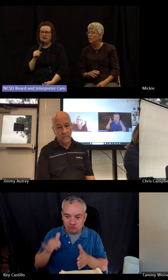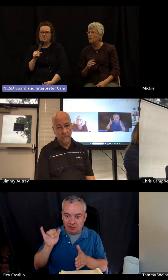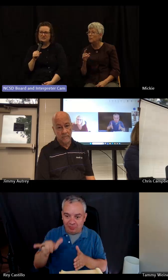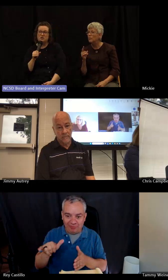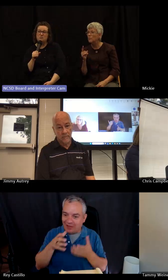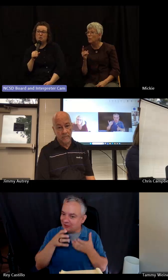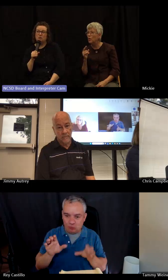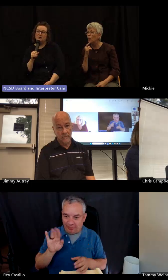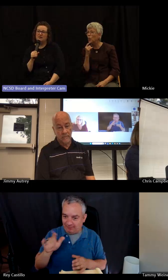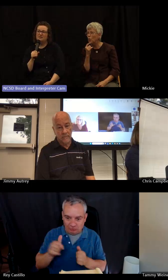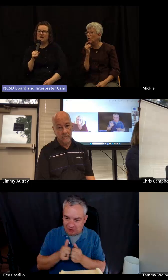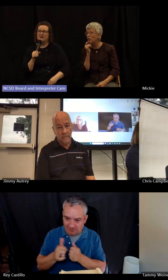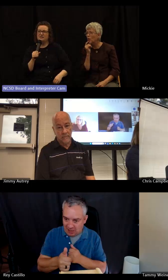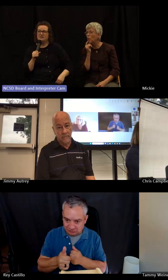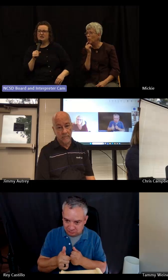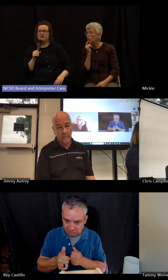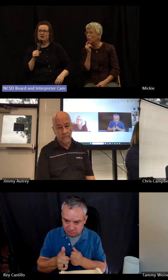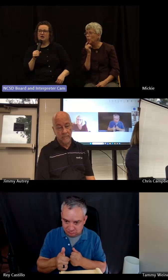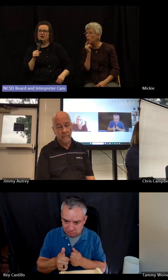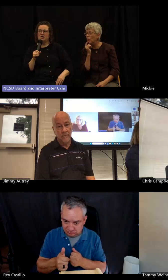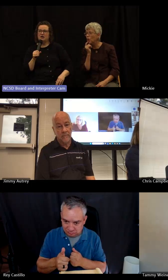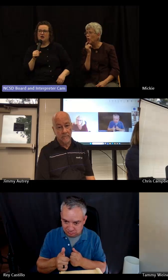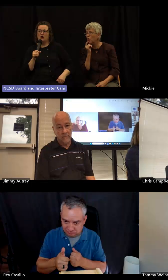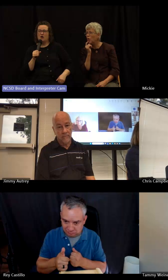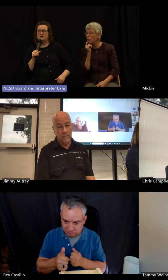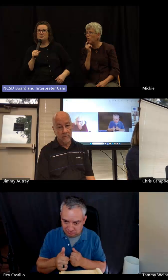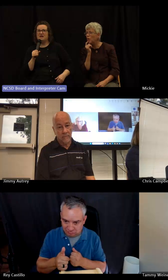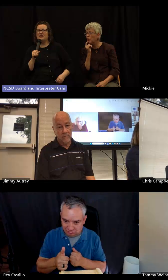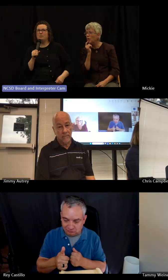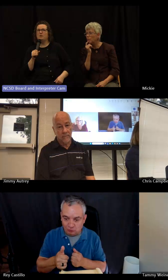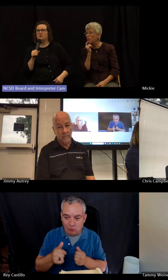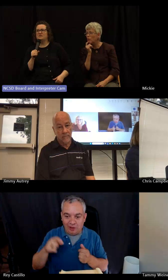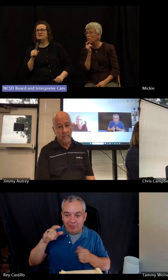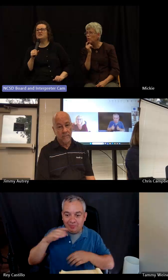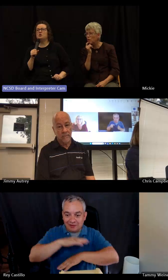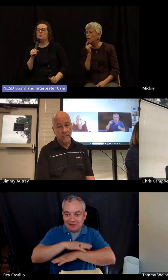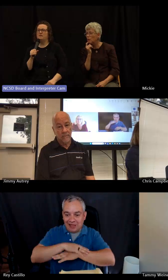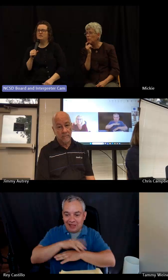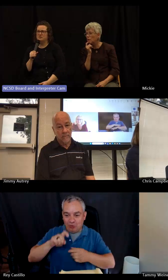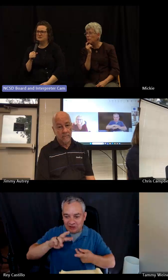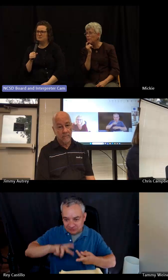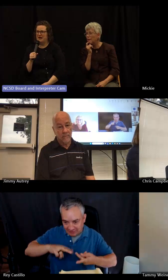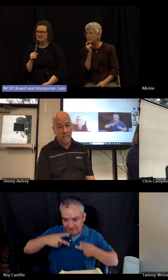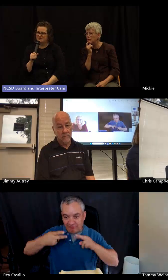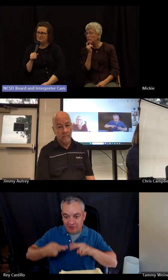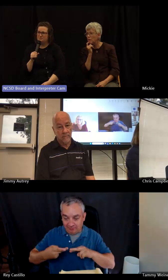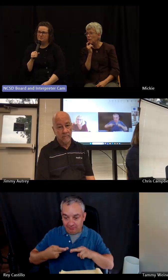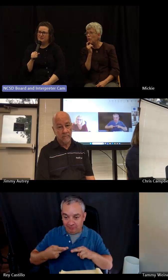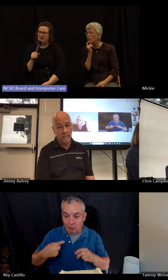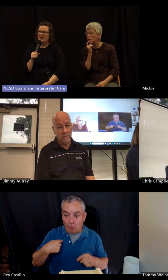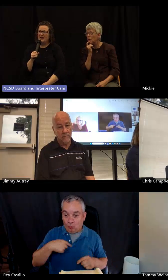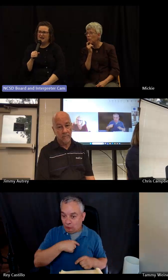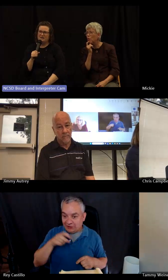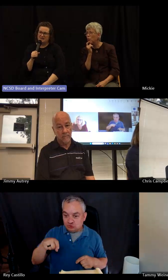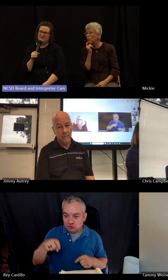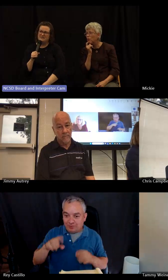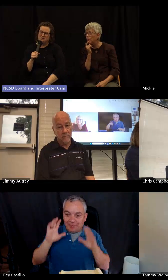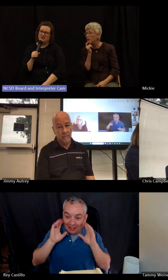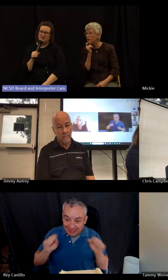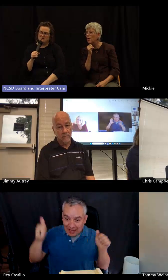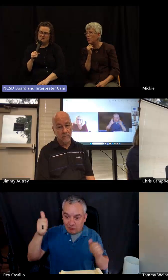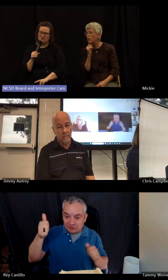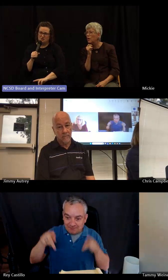the loudest people that are speaking up are the ones that don't want the bill to pass. And it needs